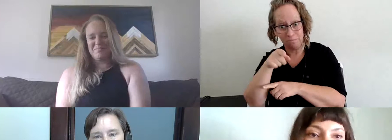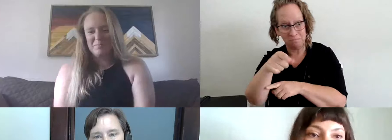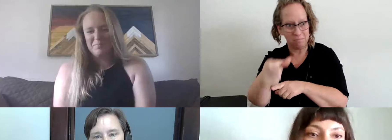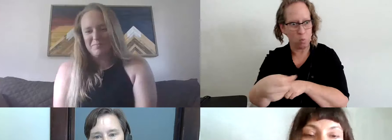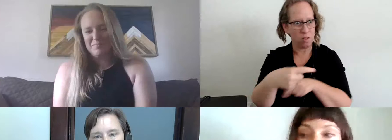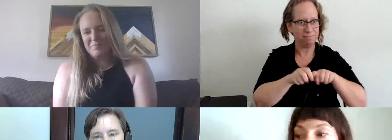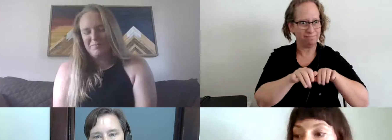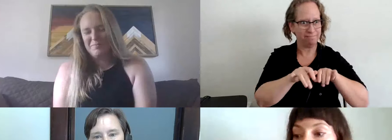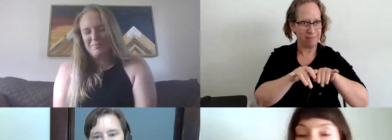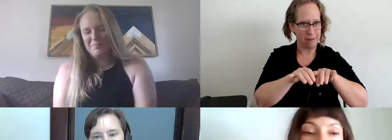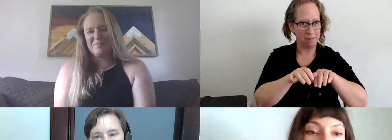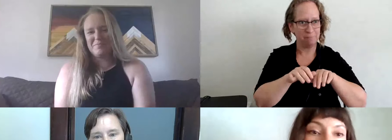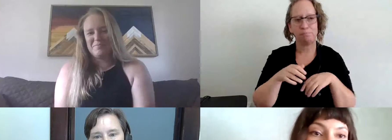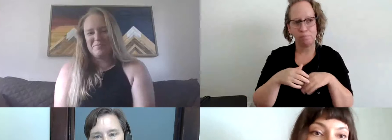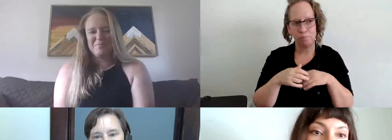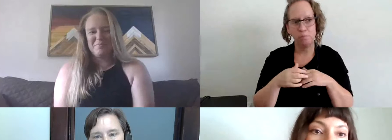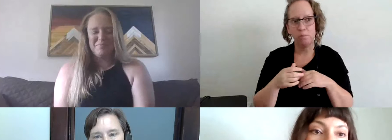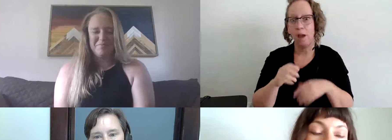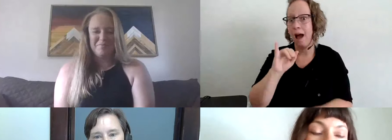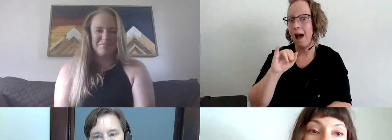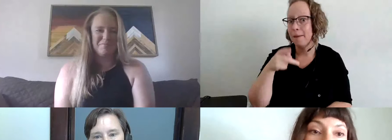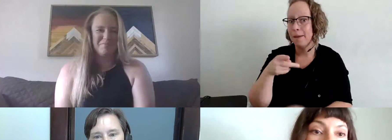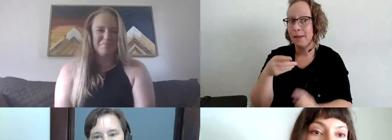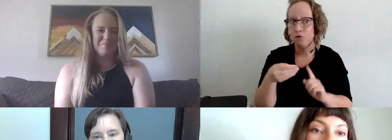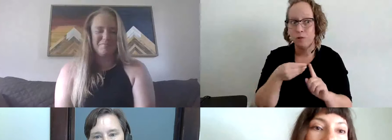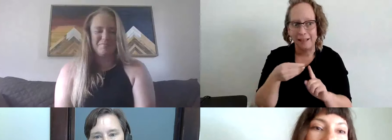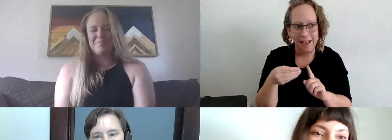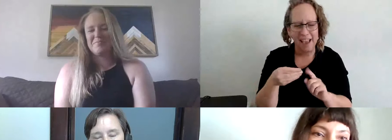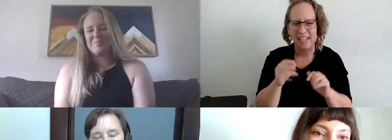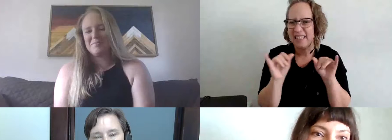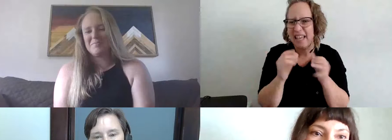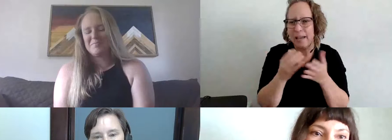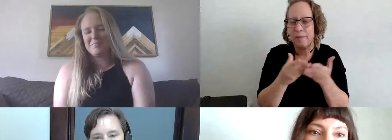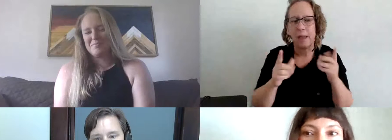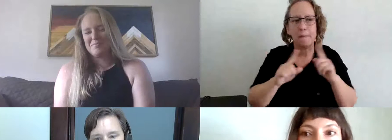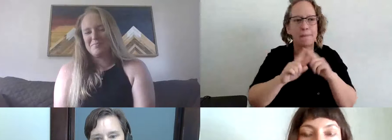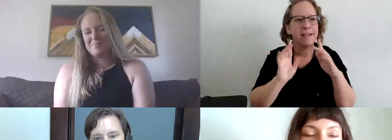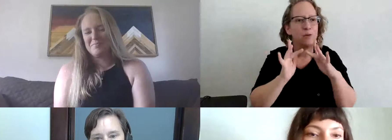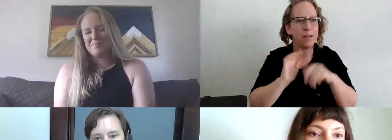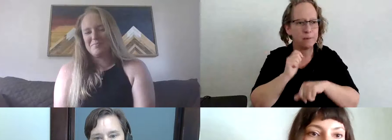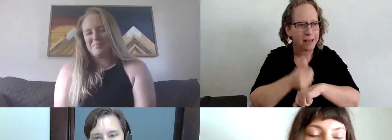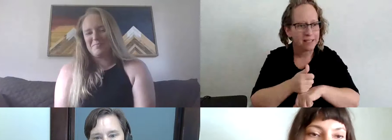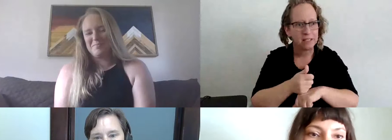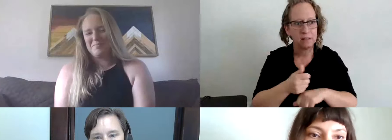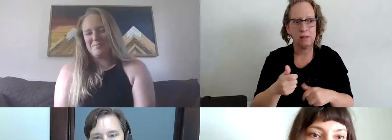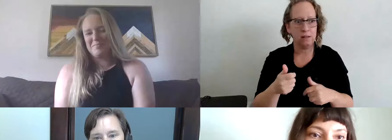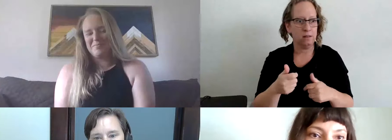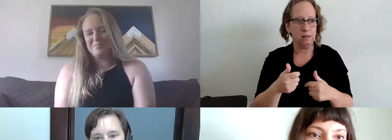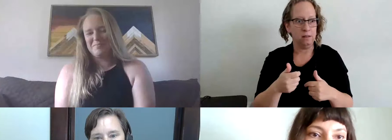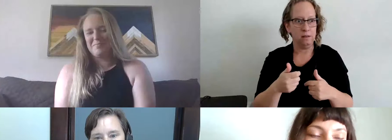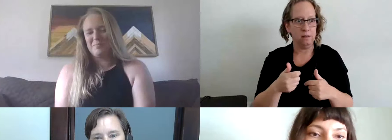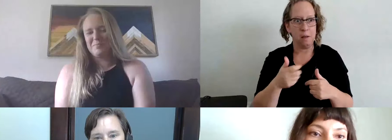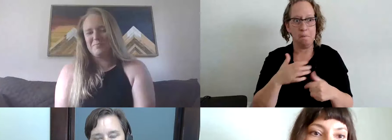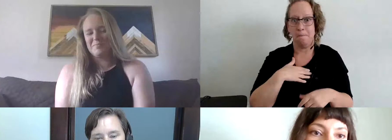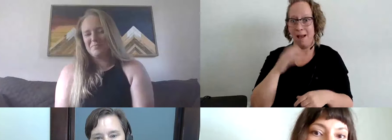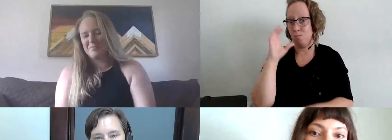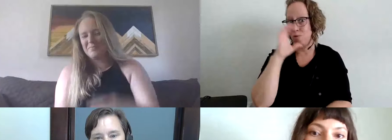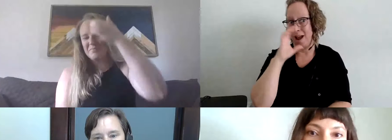operator types it right back. So IP relay is same thing, but internet-based. And so I would just open up my